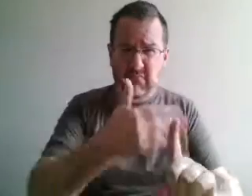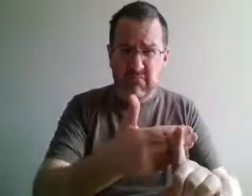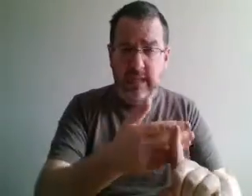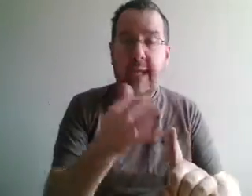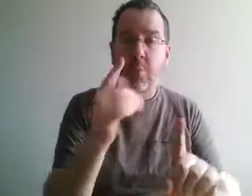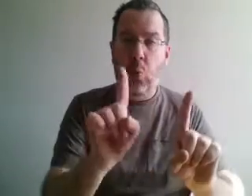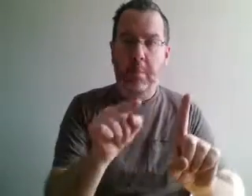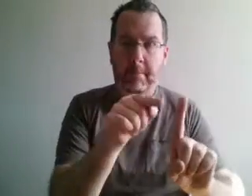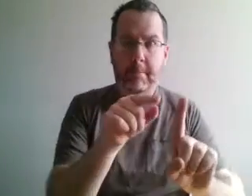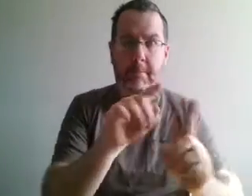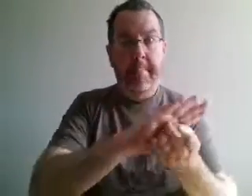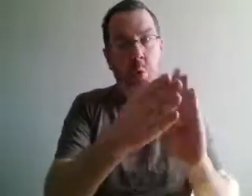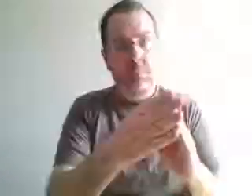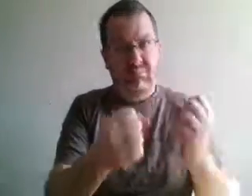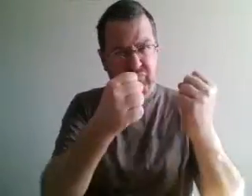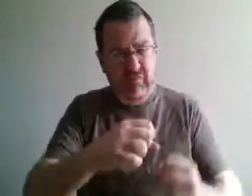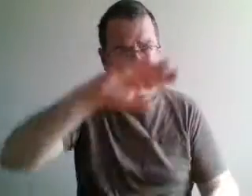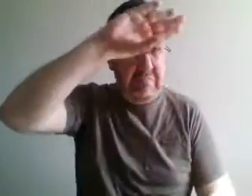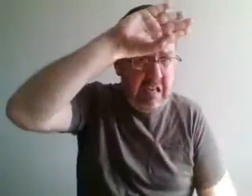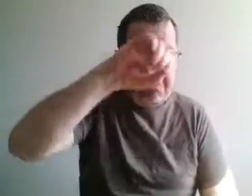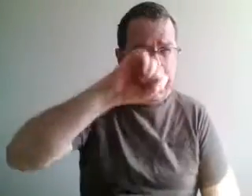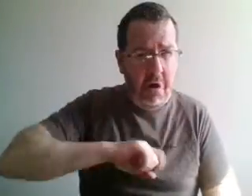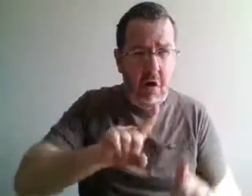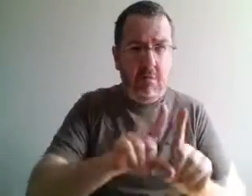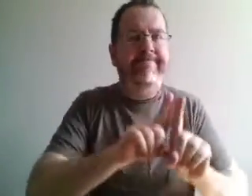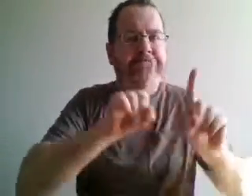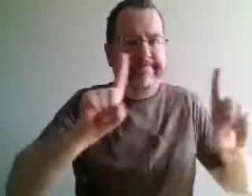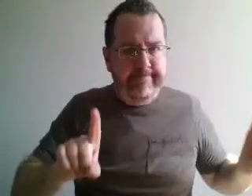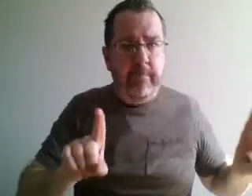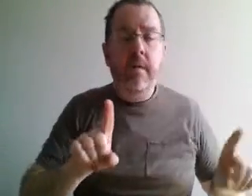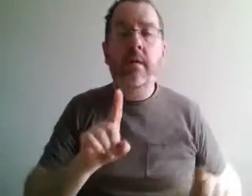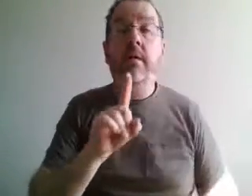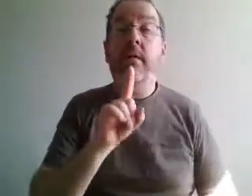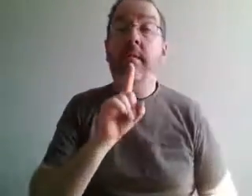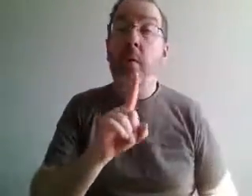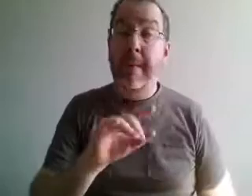But again, you may have a situation there, as Mary we were talking about earlier. It may be that one